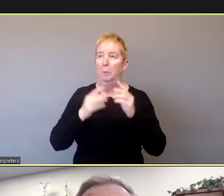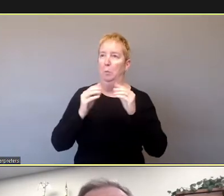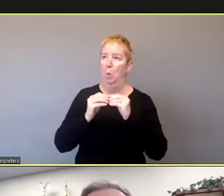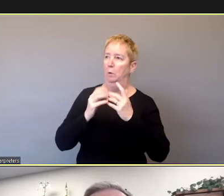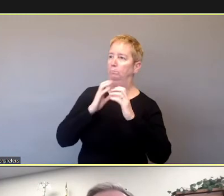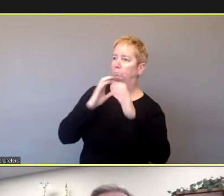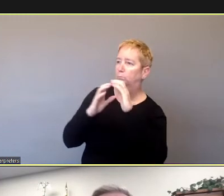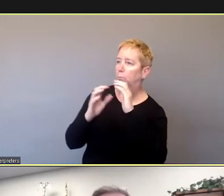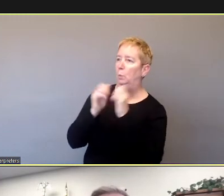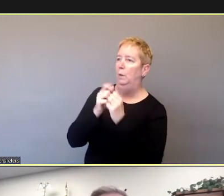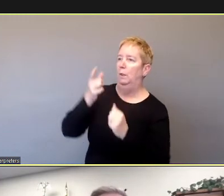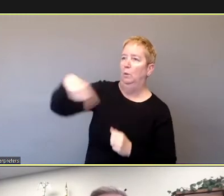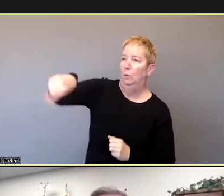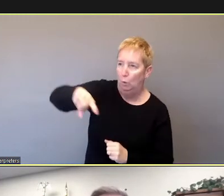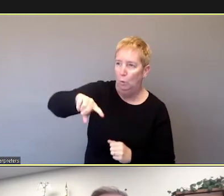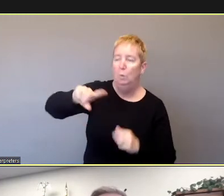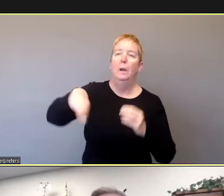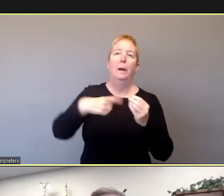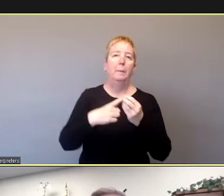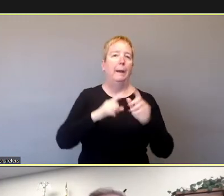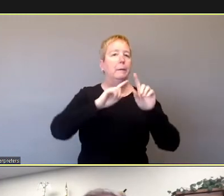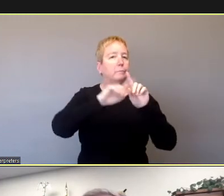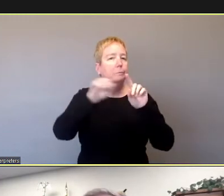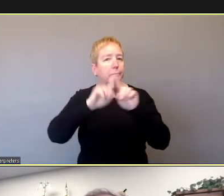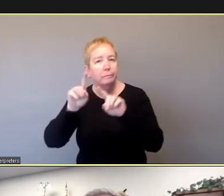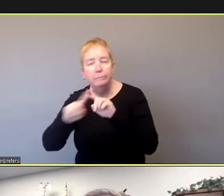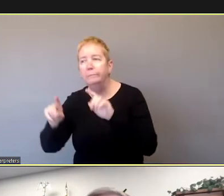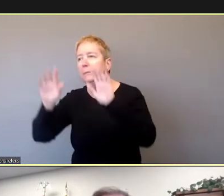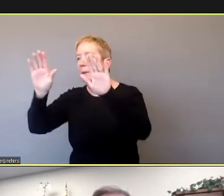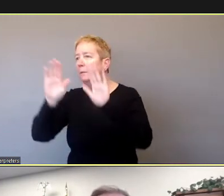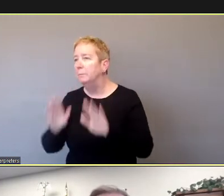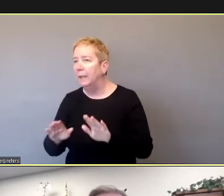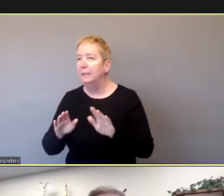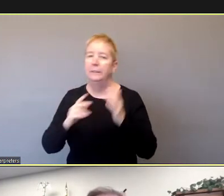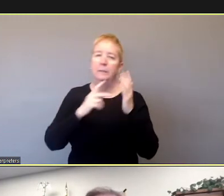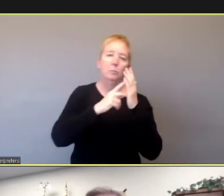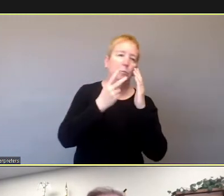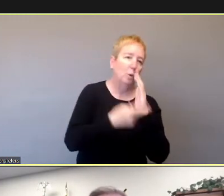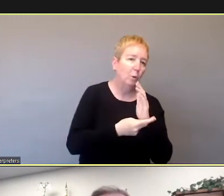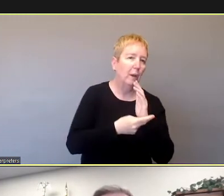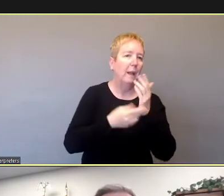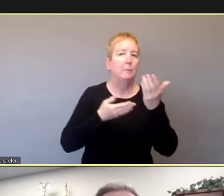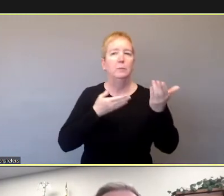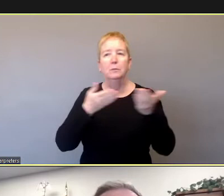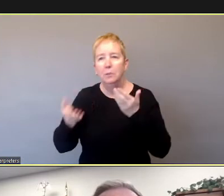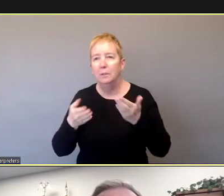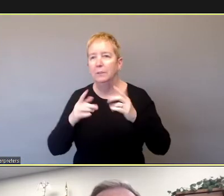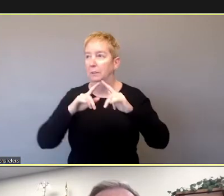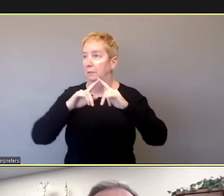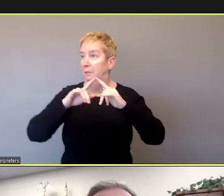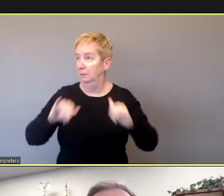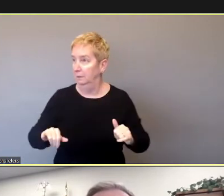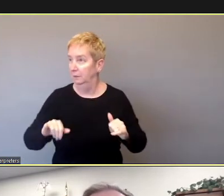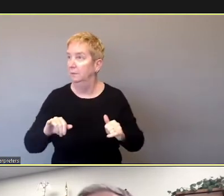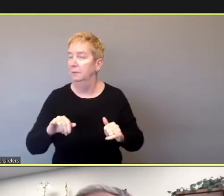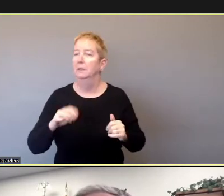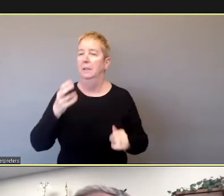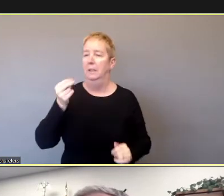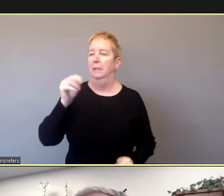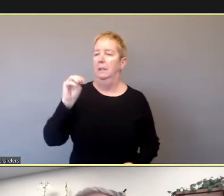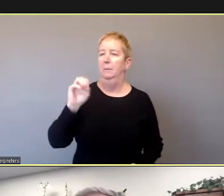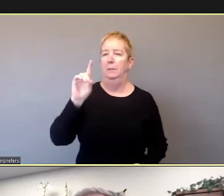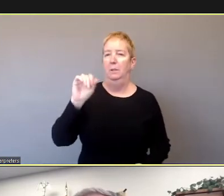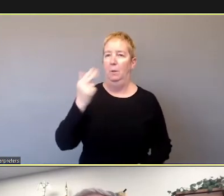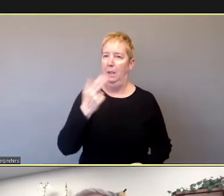you about all of the other amazing programs and services that our department provides for the people of New